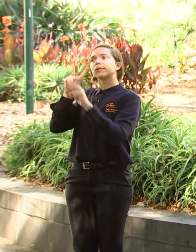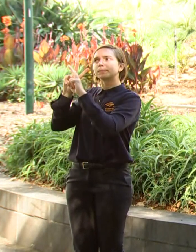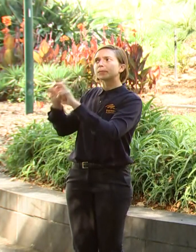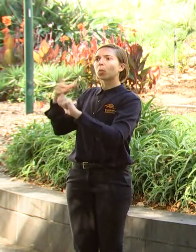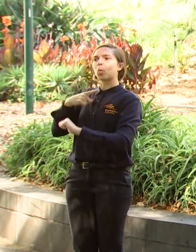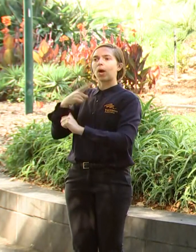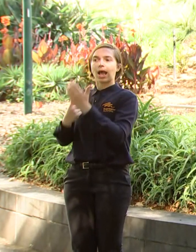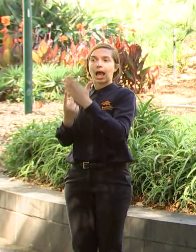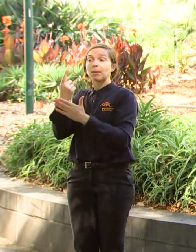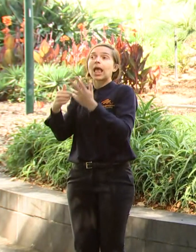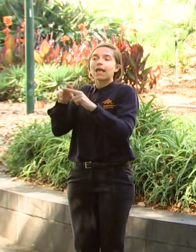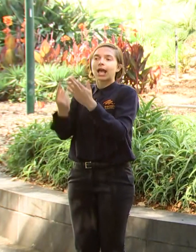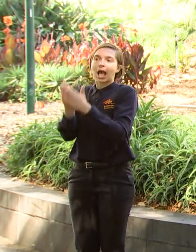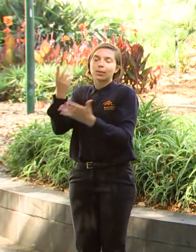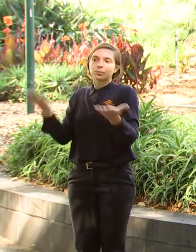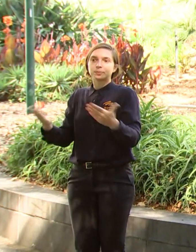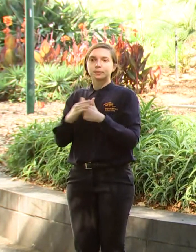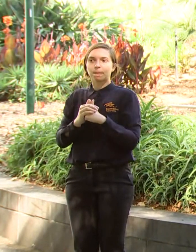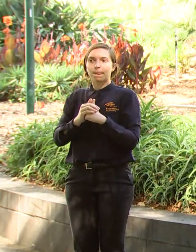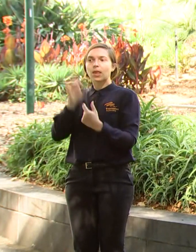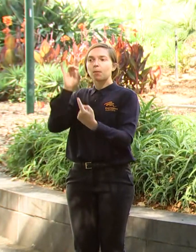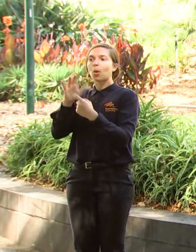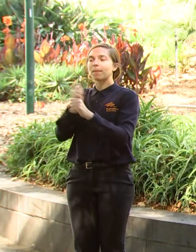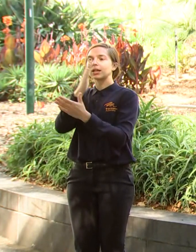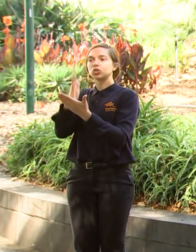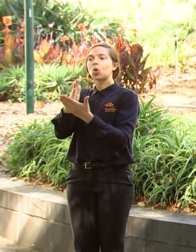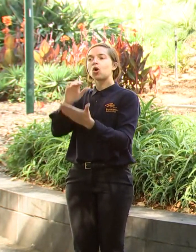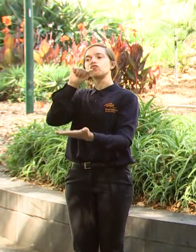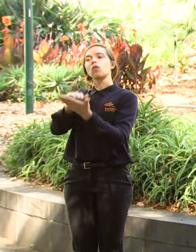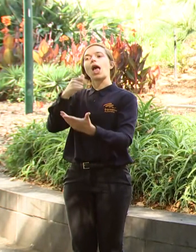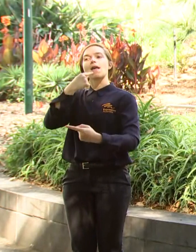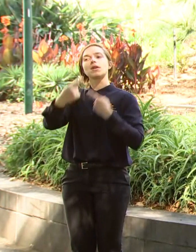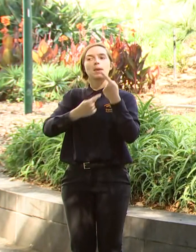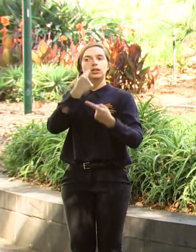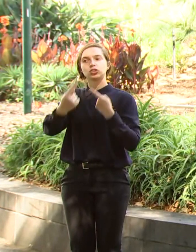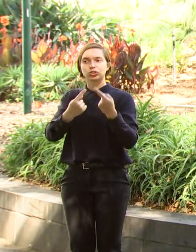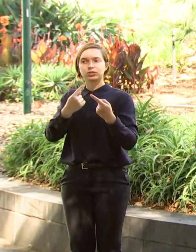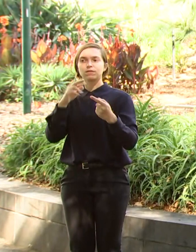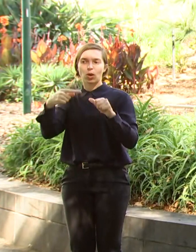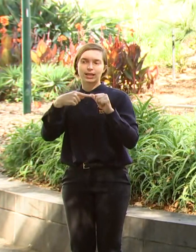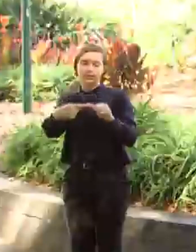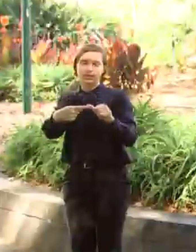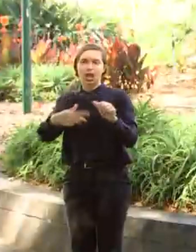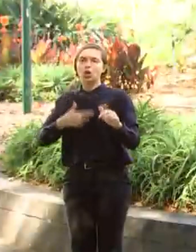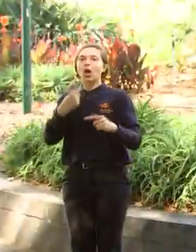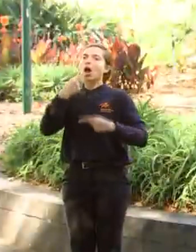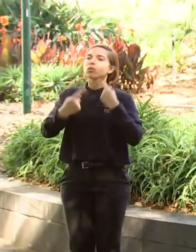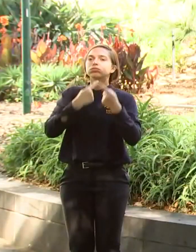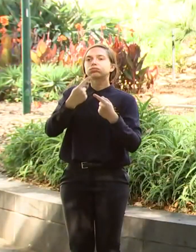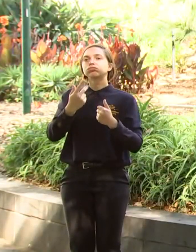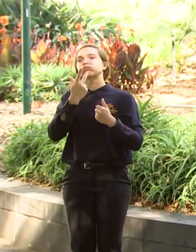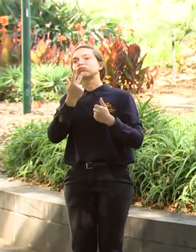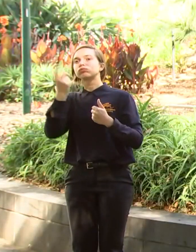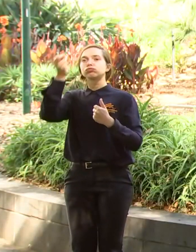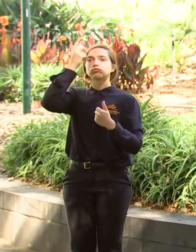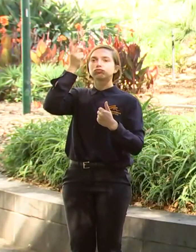an important rule of public health. Let's get the facts of what's occurred there, and then I'm happy to have the relevant officials speak to you and provide you with, within the